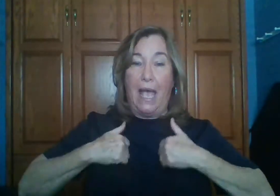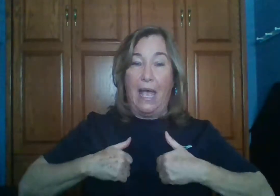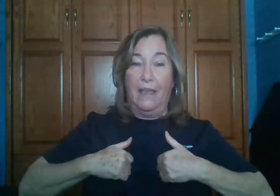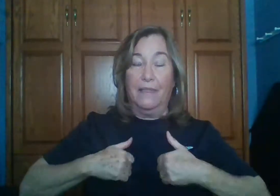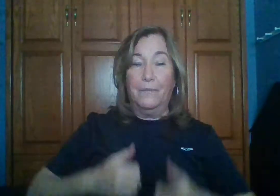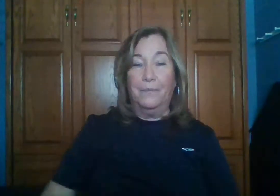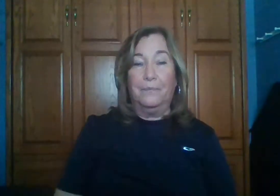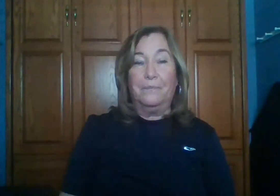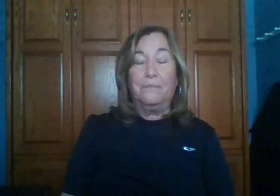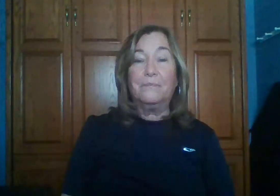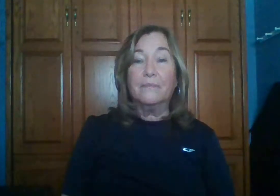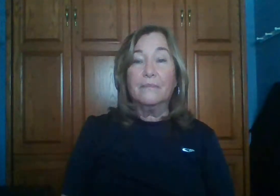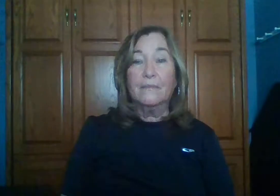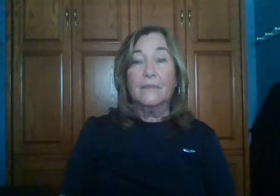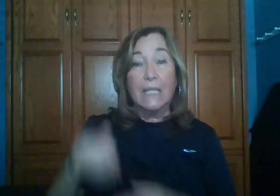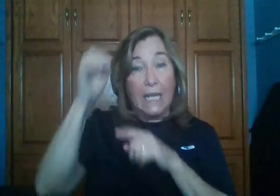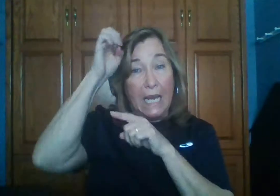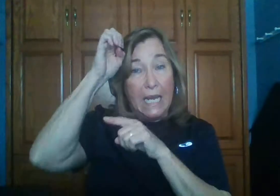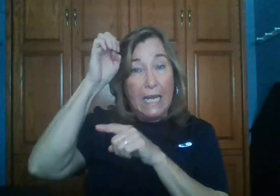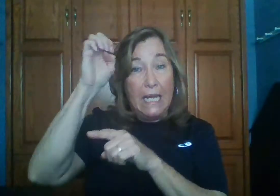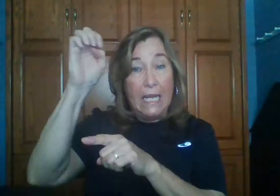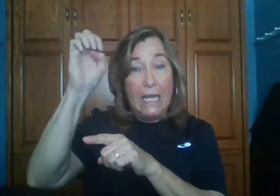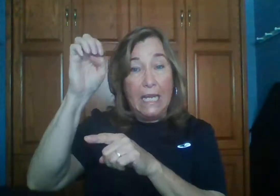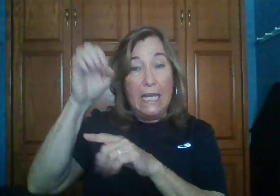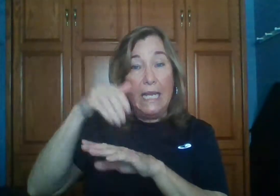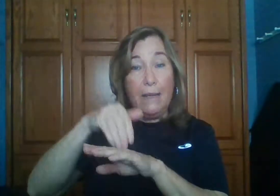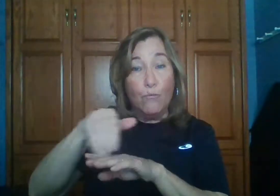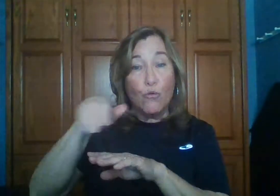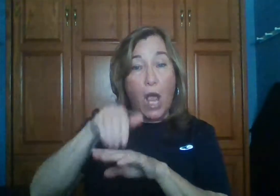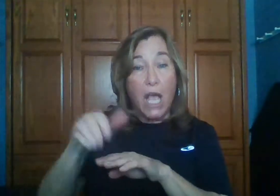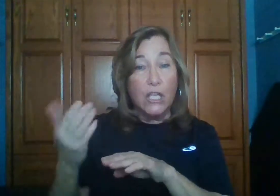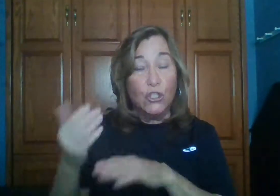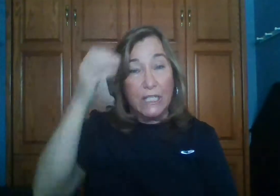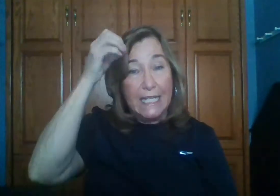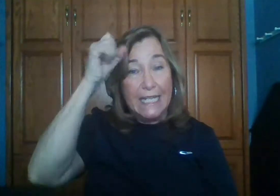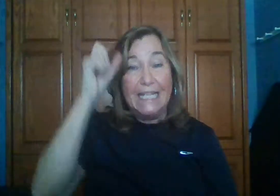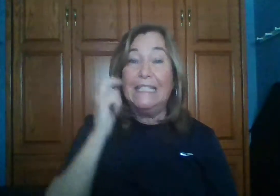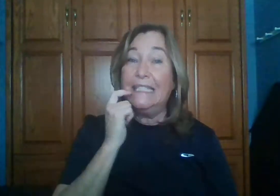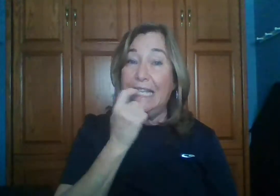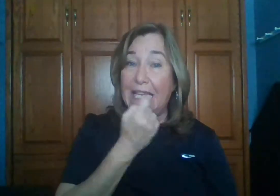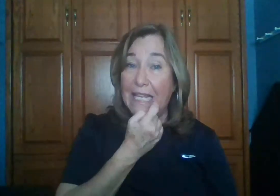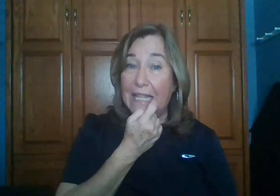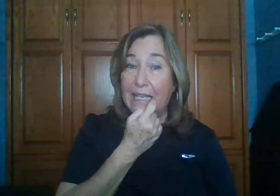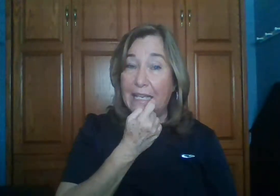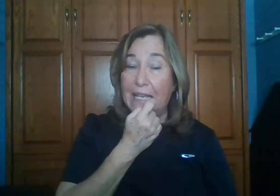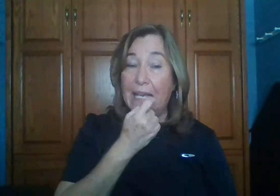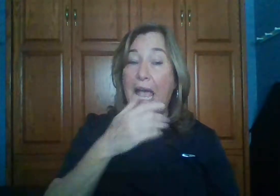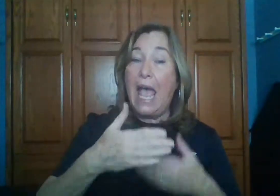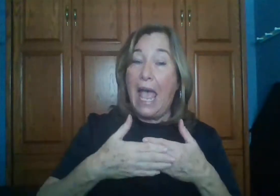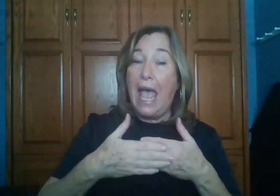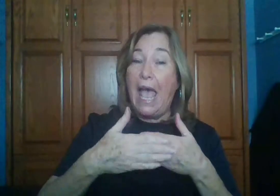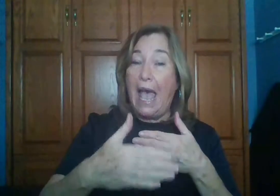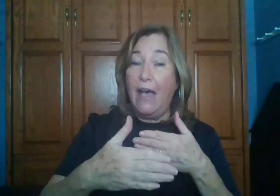Again, he brushed his teeth after